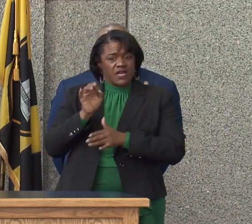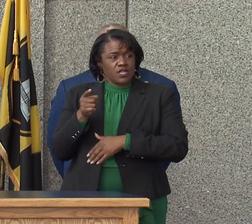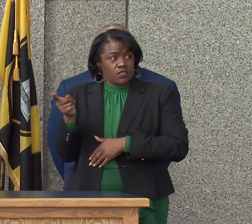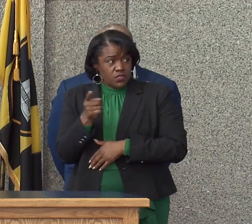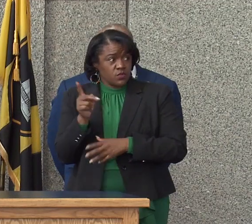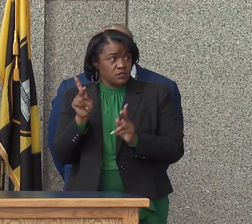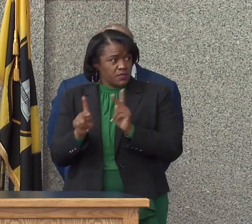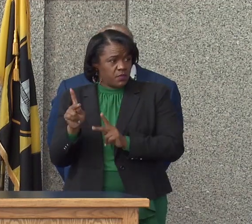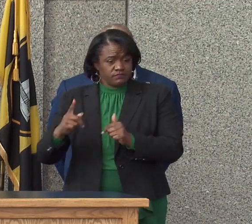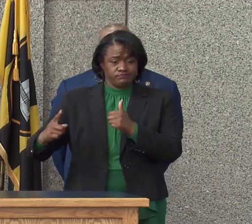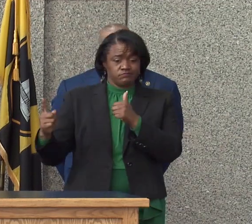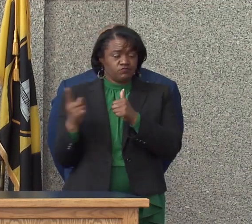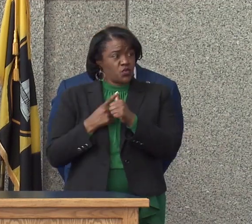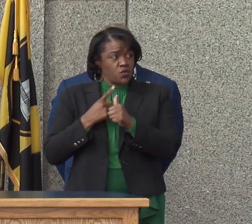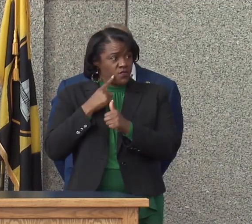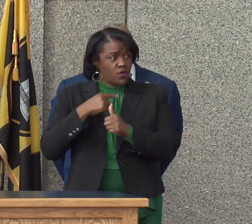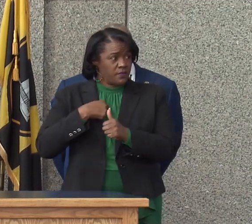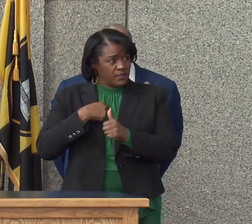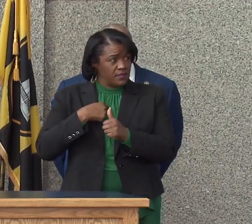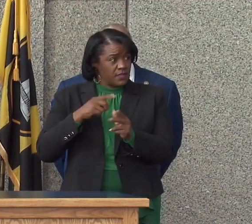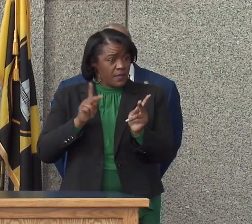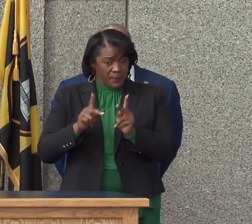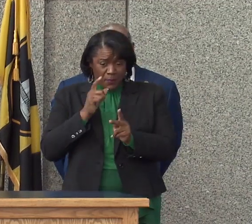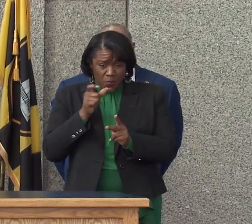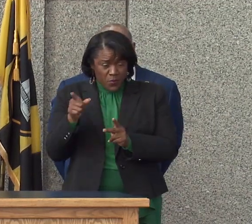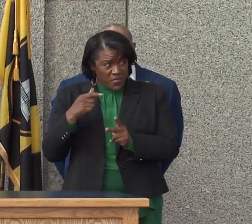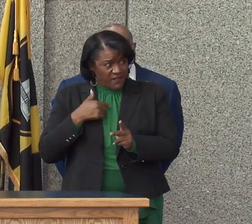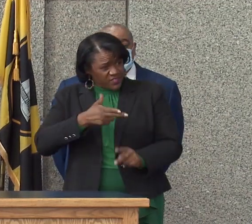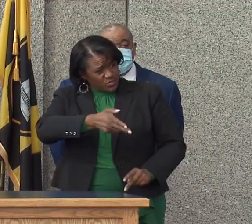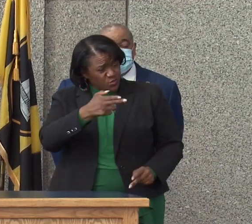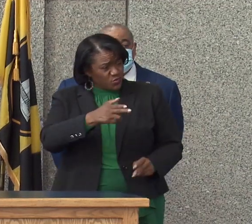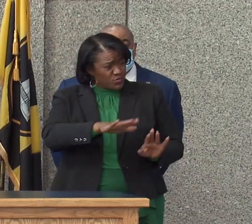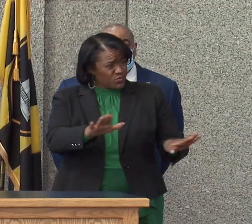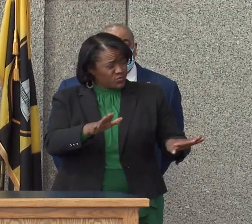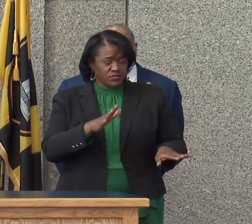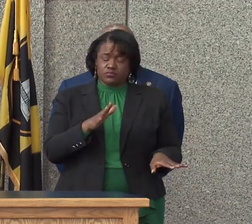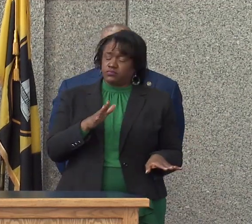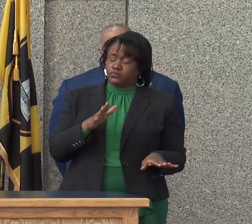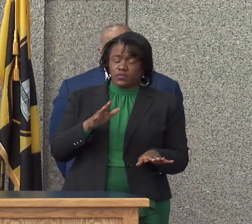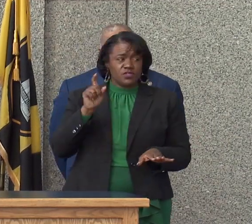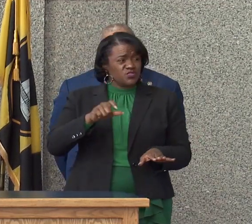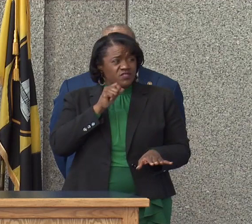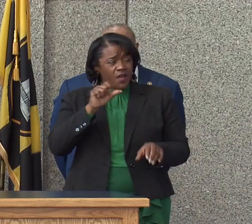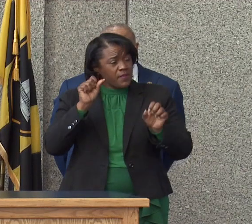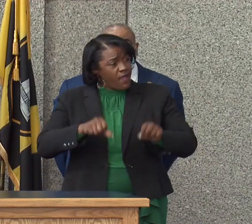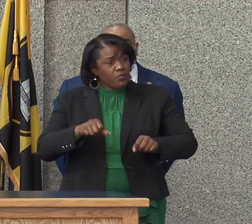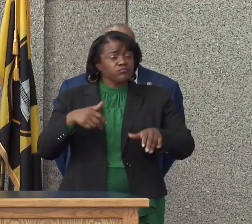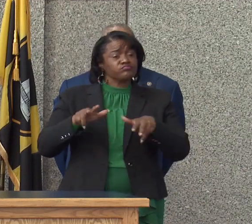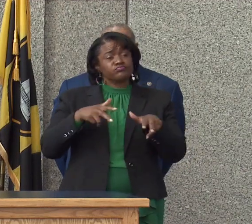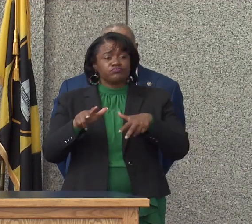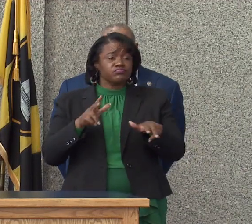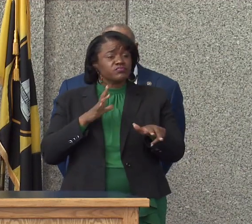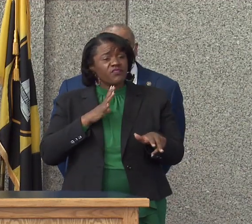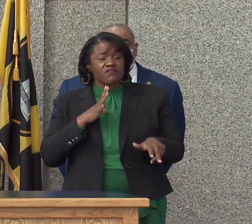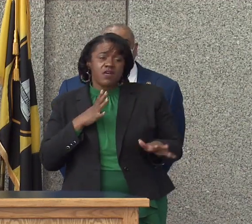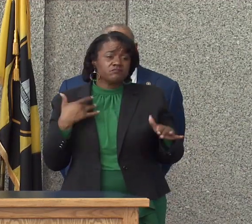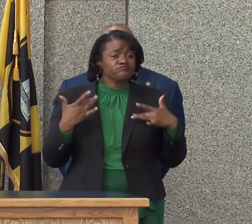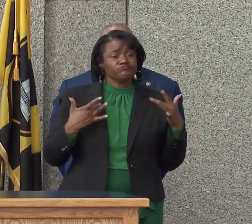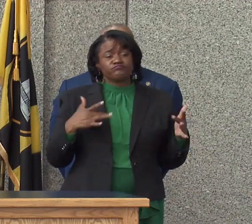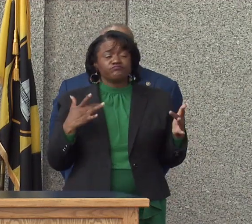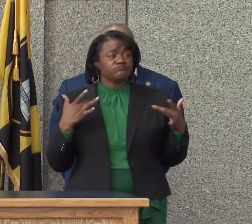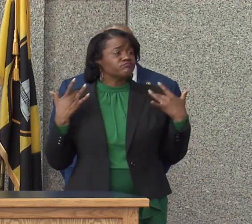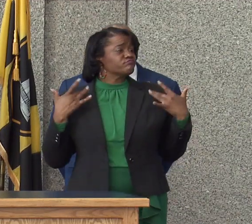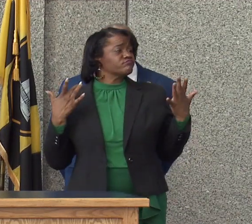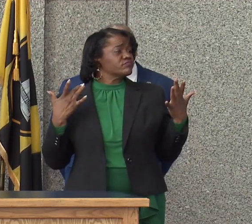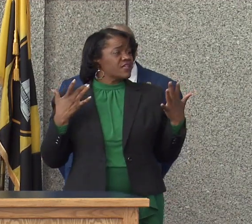are a top priority for me, because people who cowardly shoot children should not be able to walk freely around the city and think they're going to go about